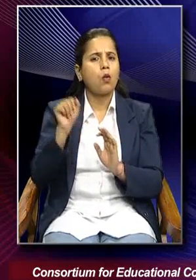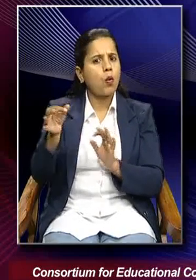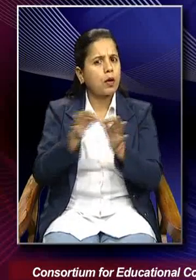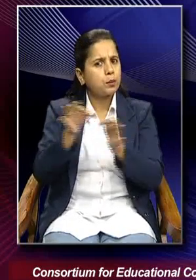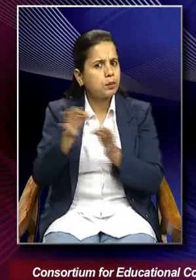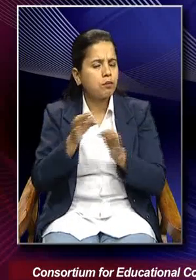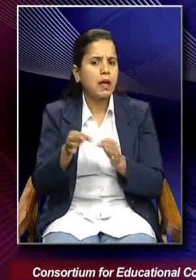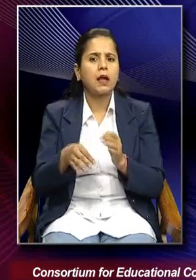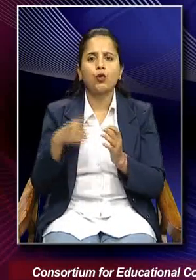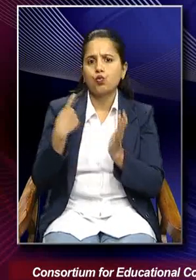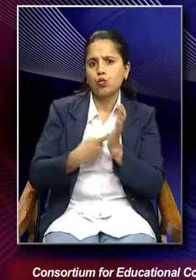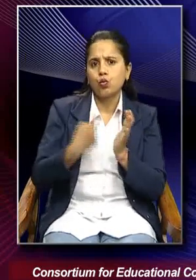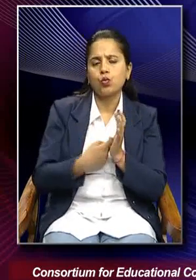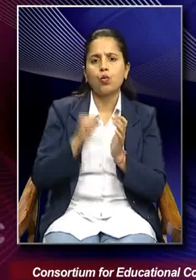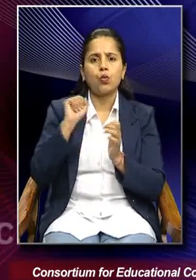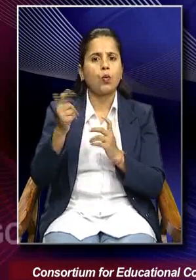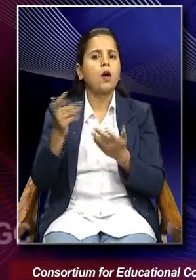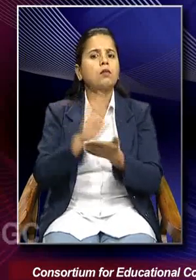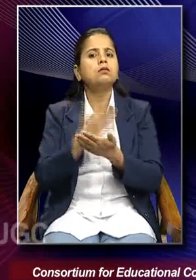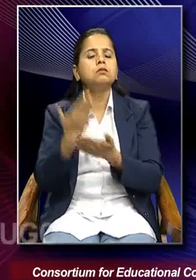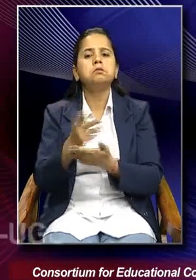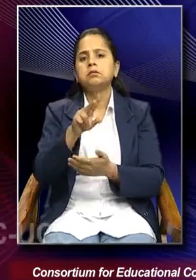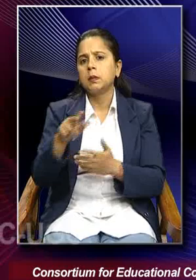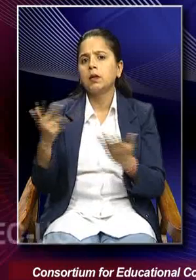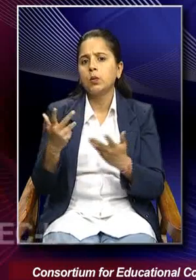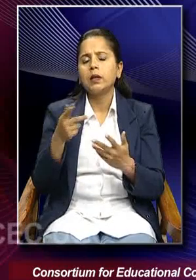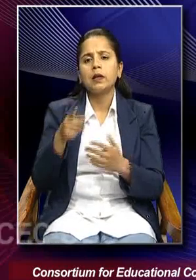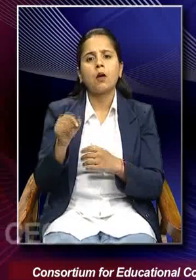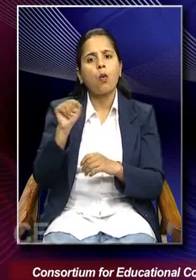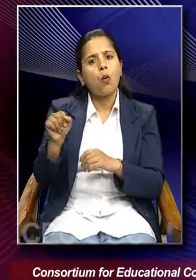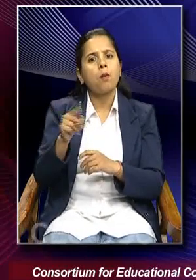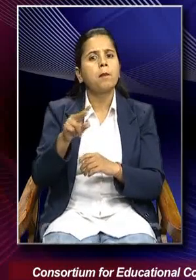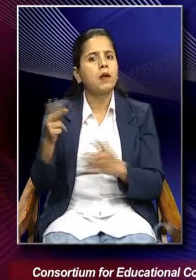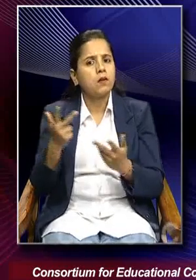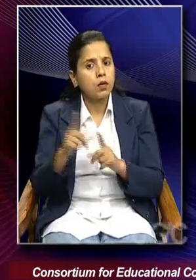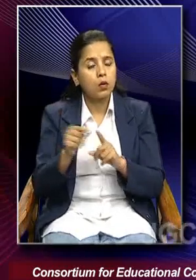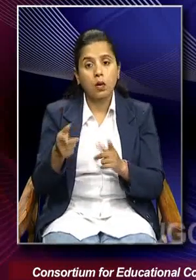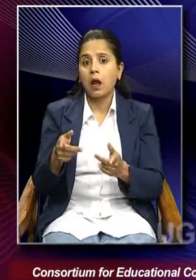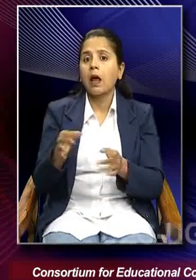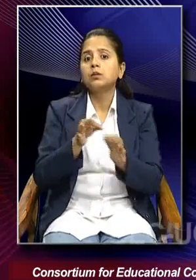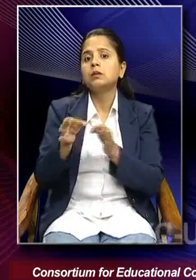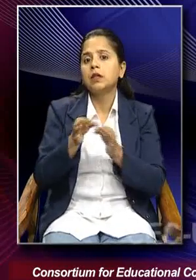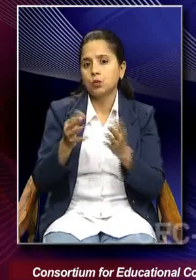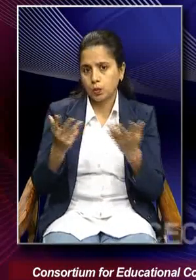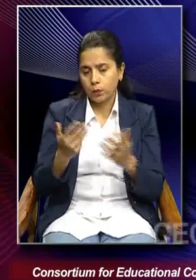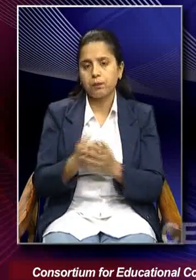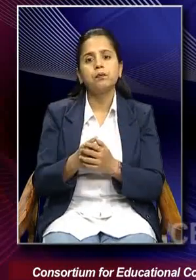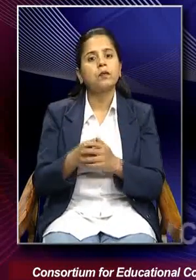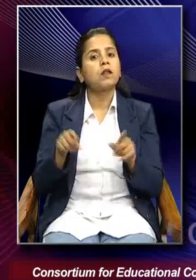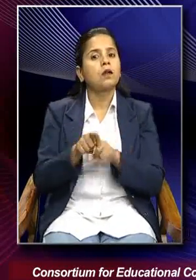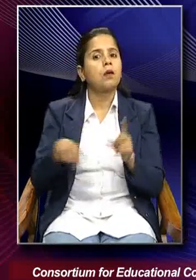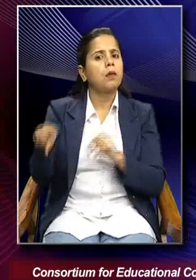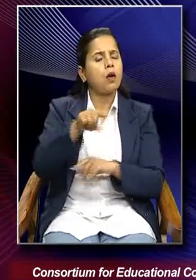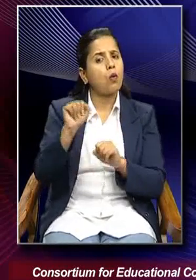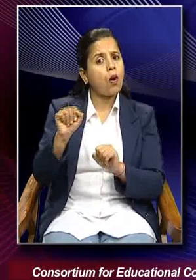the rituals, what are its interpretation, what does it mean, what are its explanations, and also what